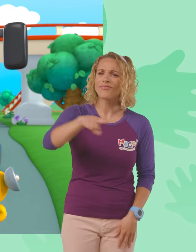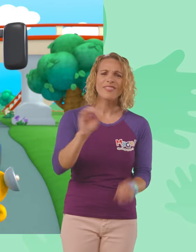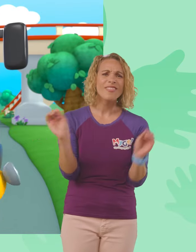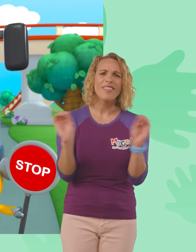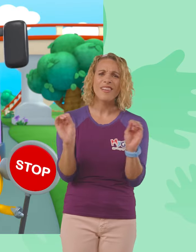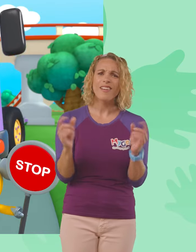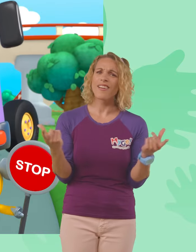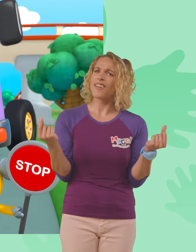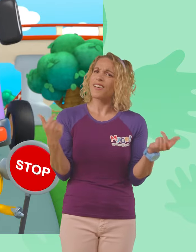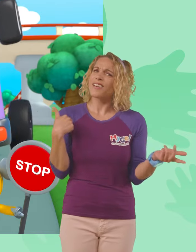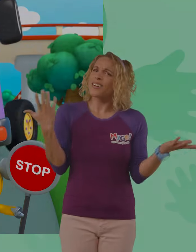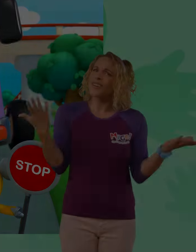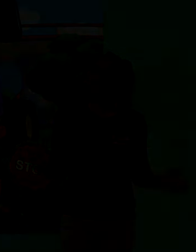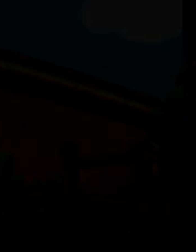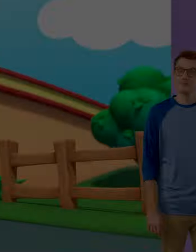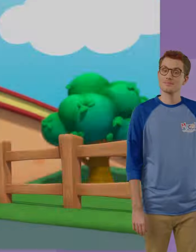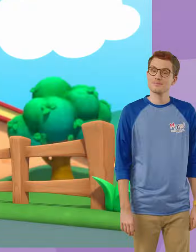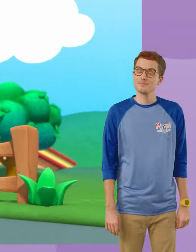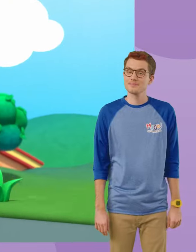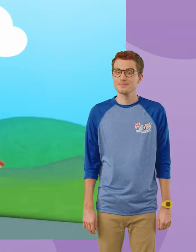you? Bye!